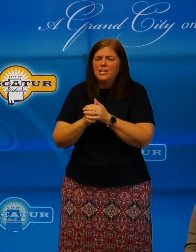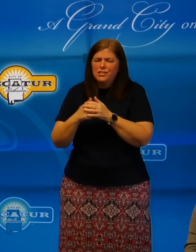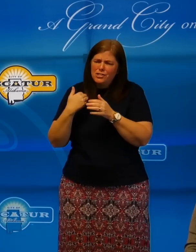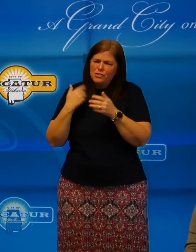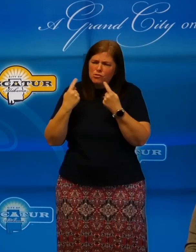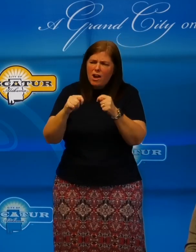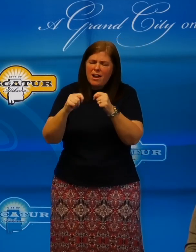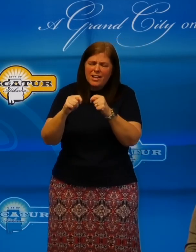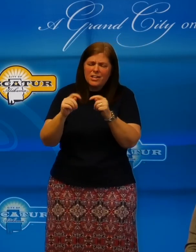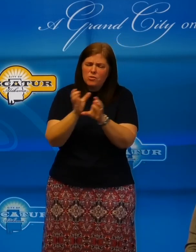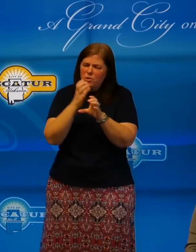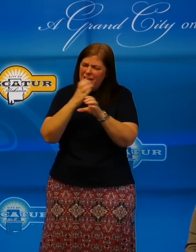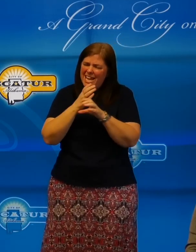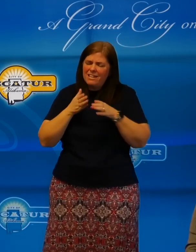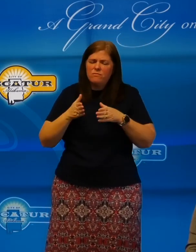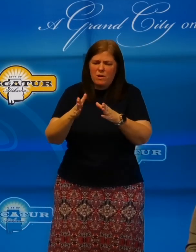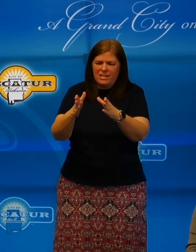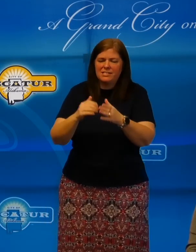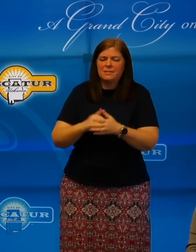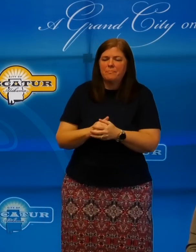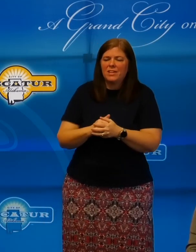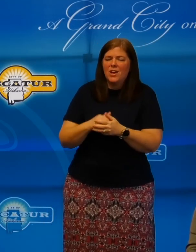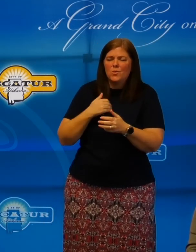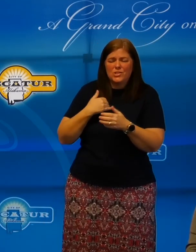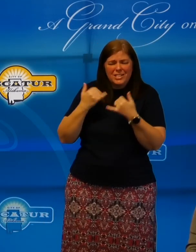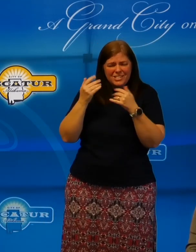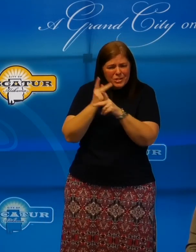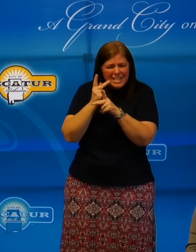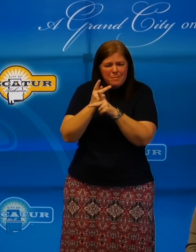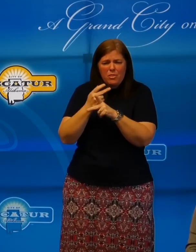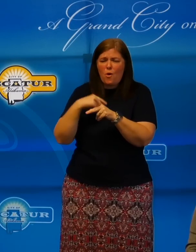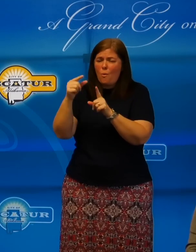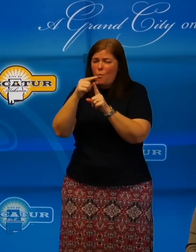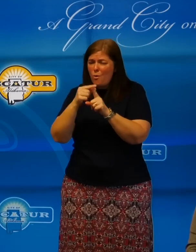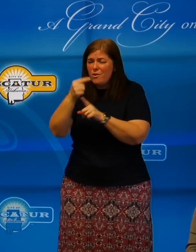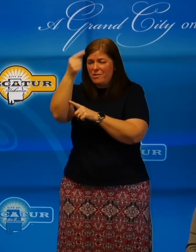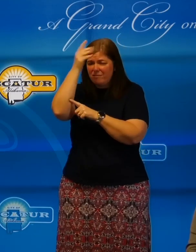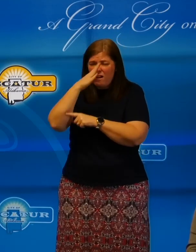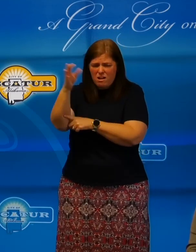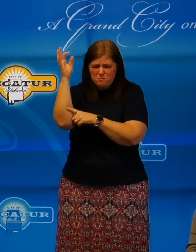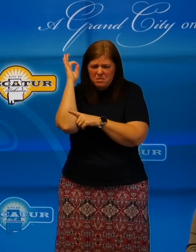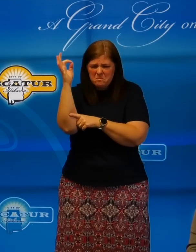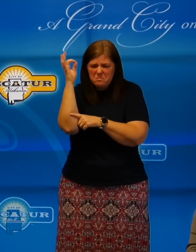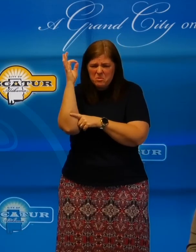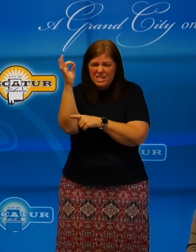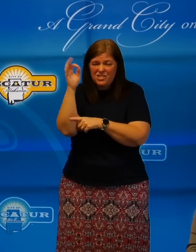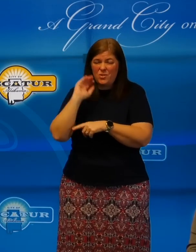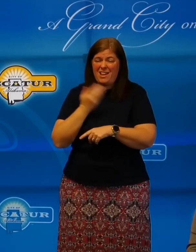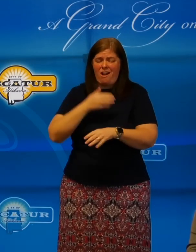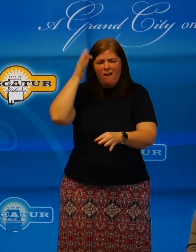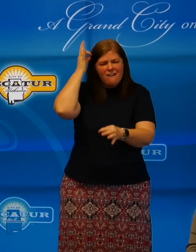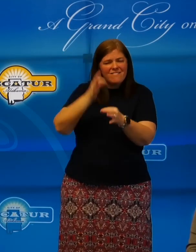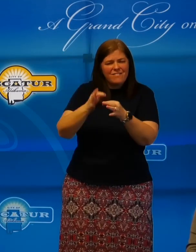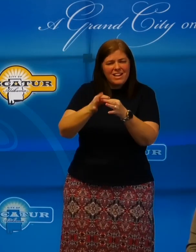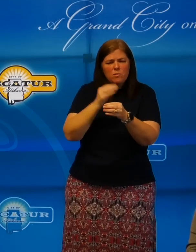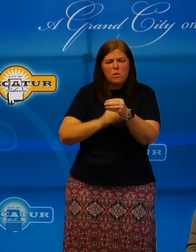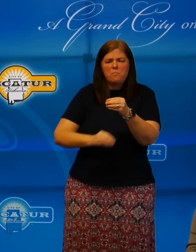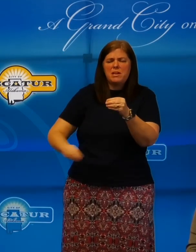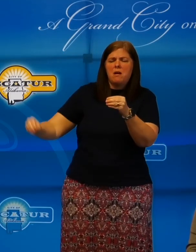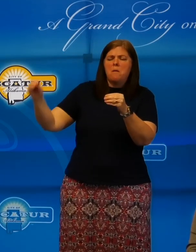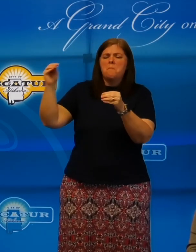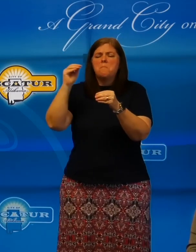keep the Word of God going so that our faith can be more impactful than the fear of what